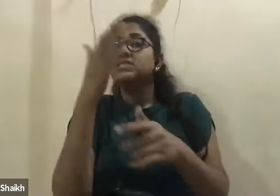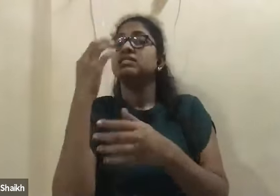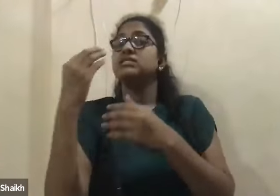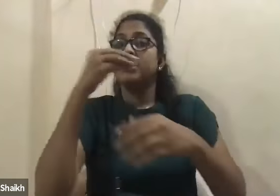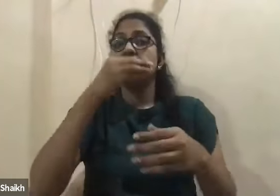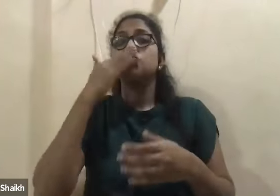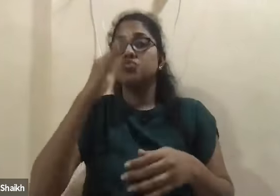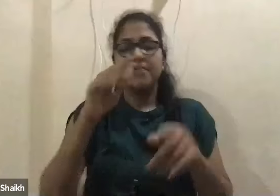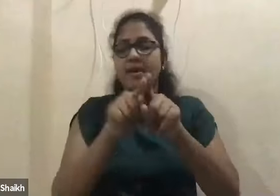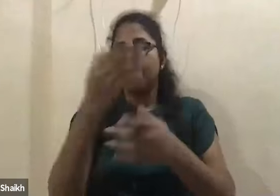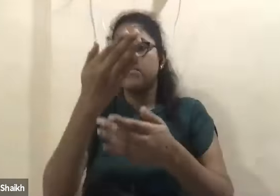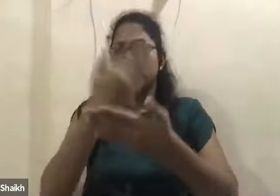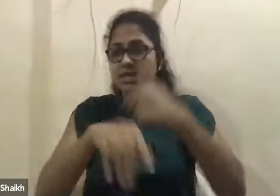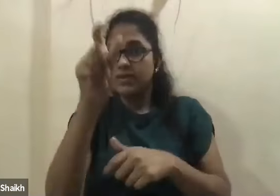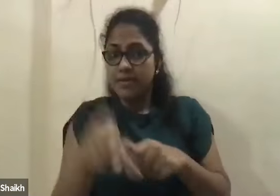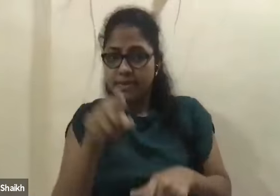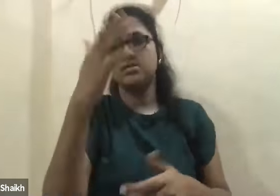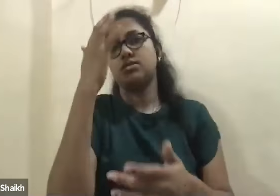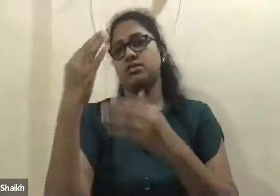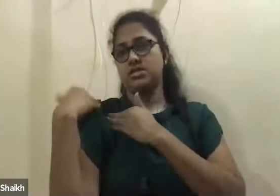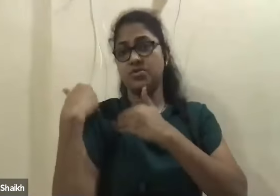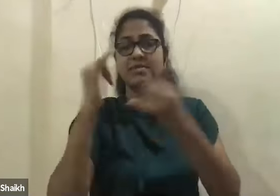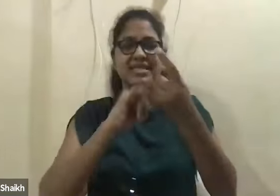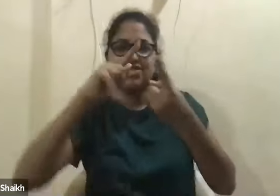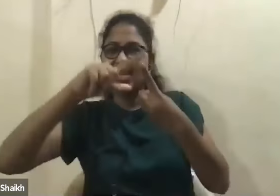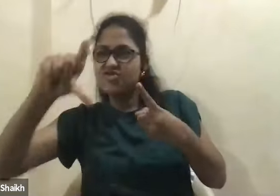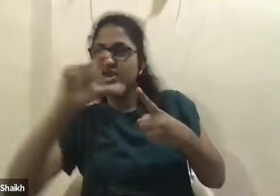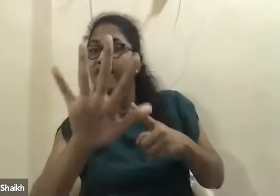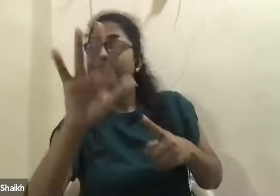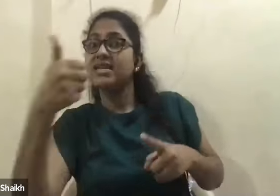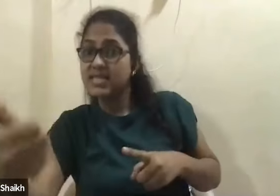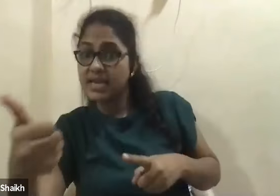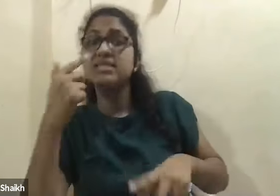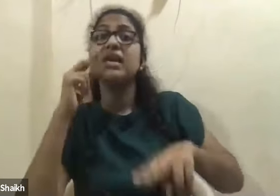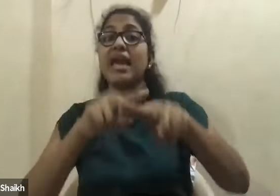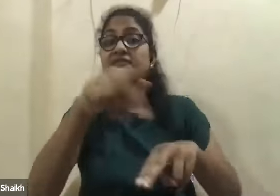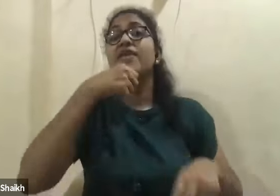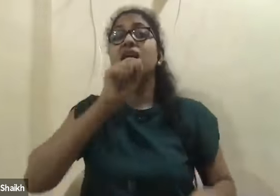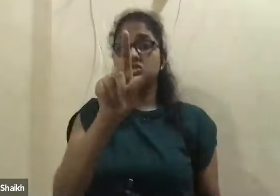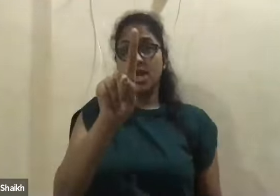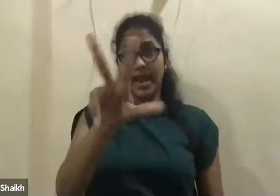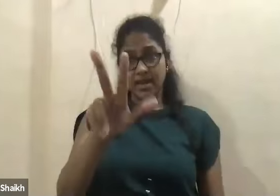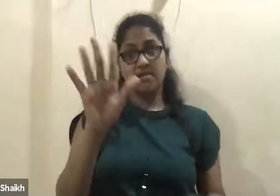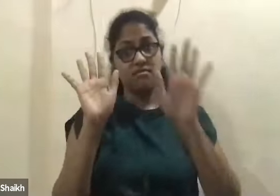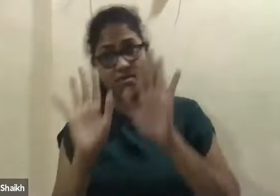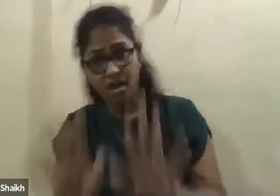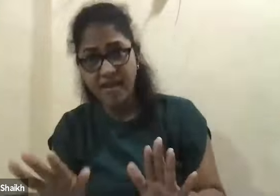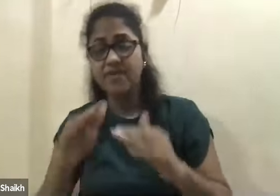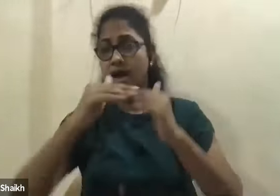That's right. And there's section 56 also. So if you're competent to contract, you are a major and you are not of unsound